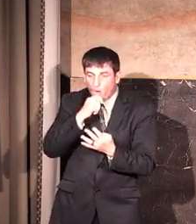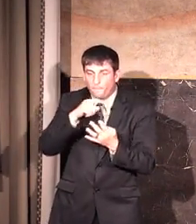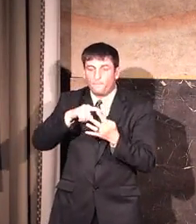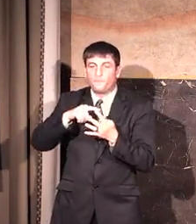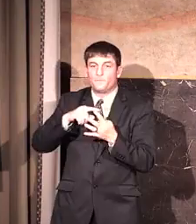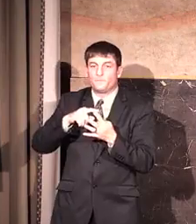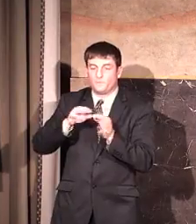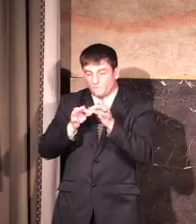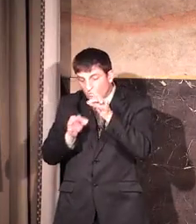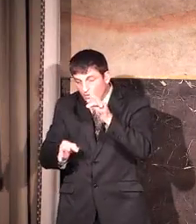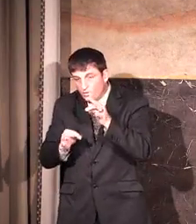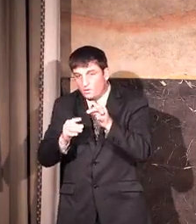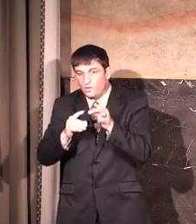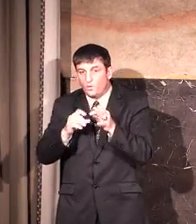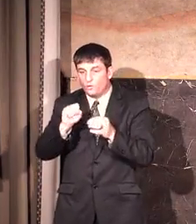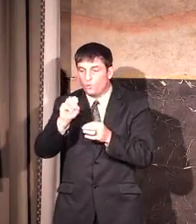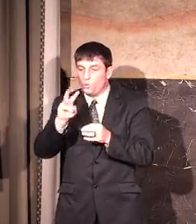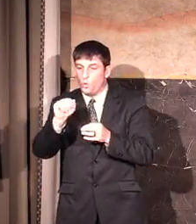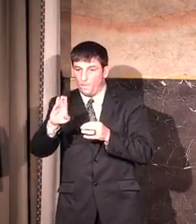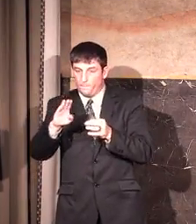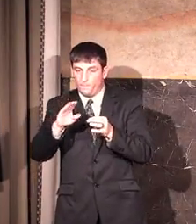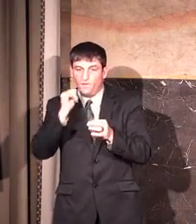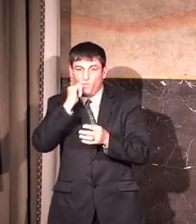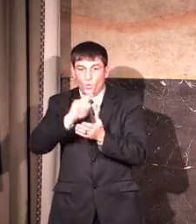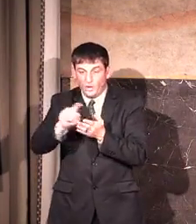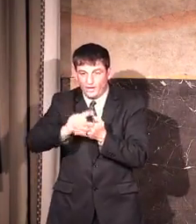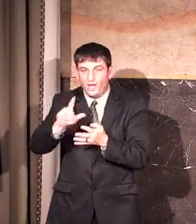media, 50,000 swabs a week.